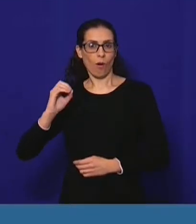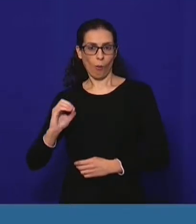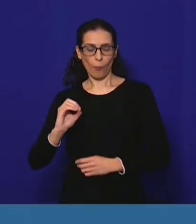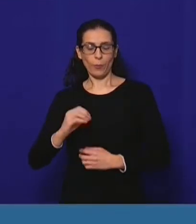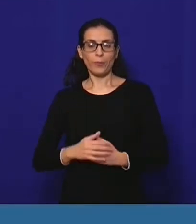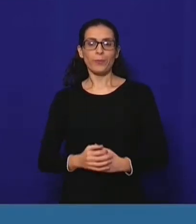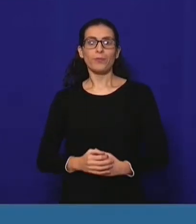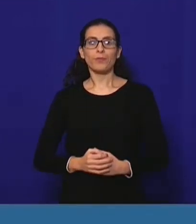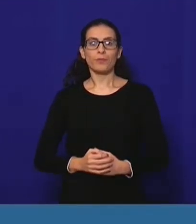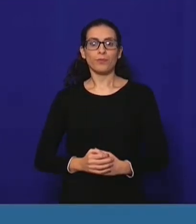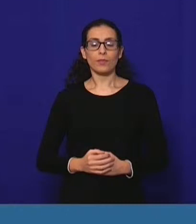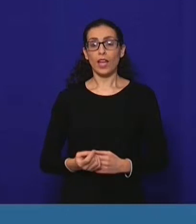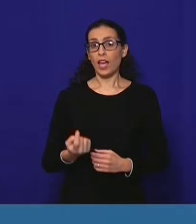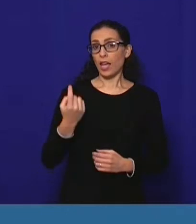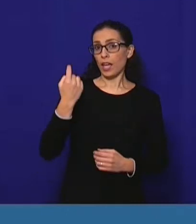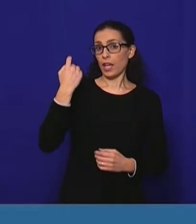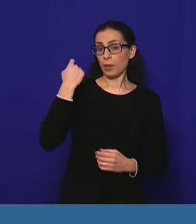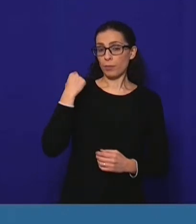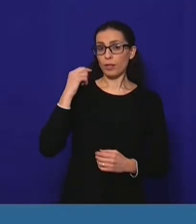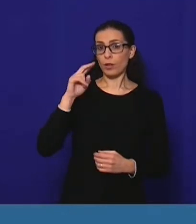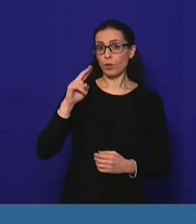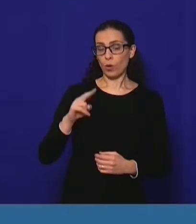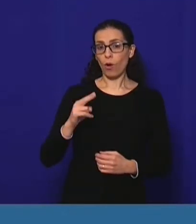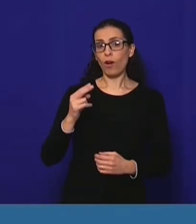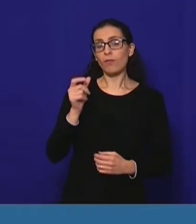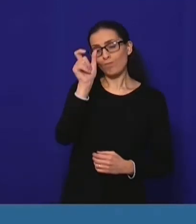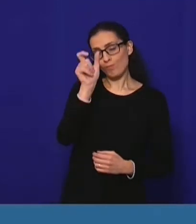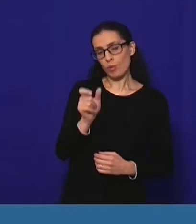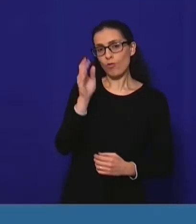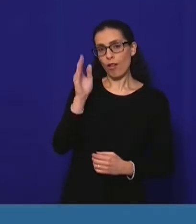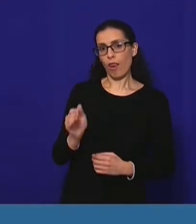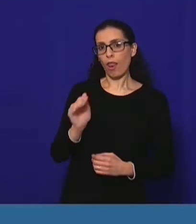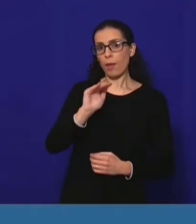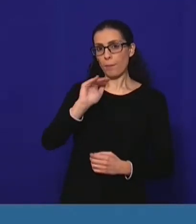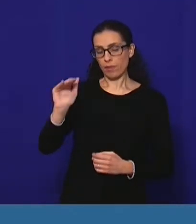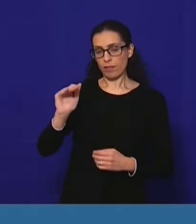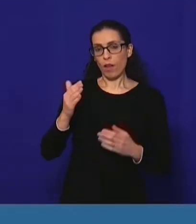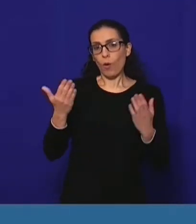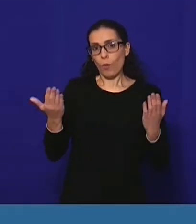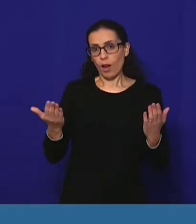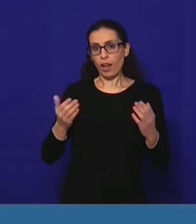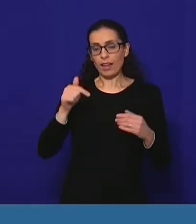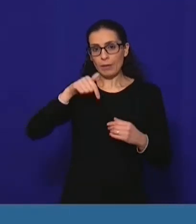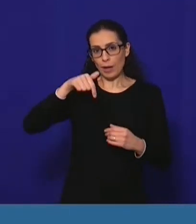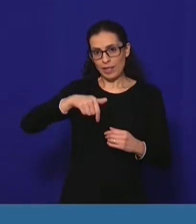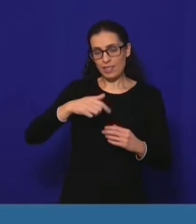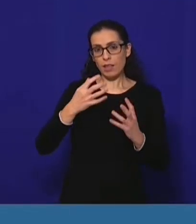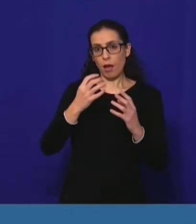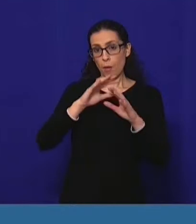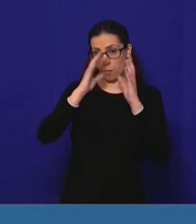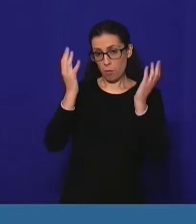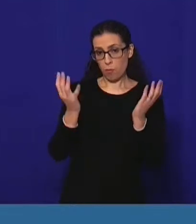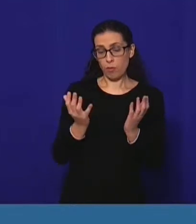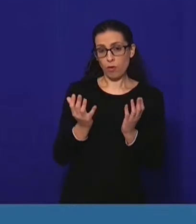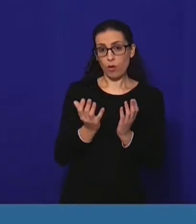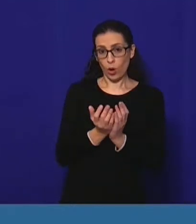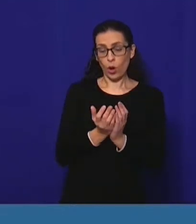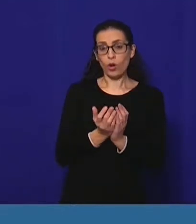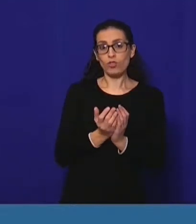9,780. Il-bieraħ kellna persuna oħra li miet u allura t-total ta' każijiet li huma attivi huwa ta'